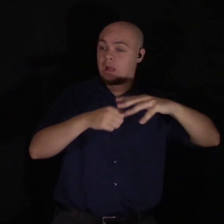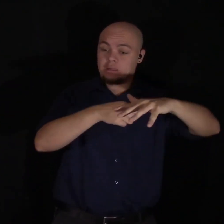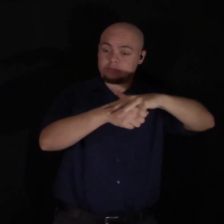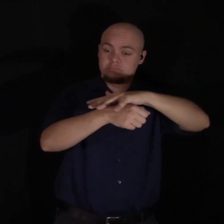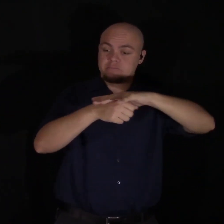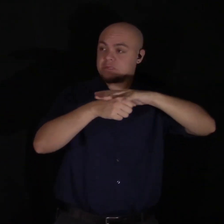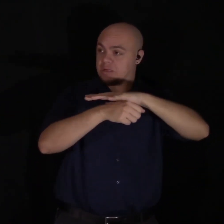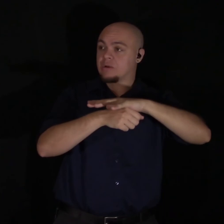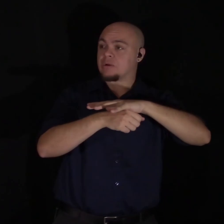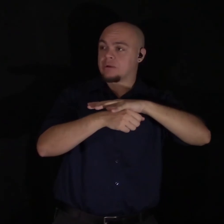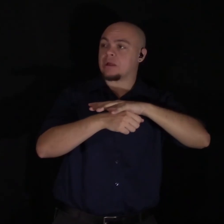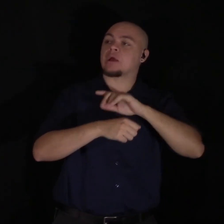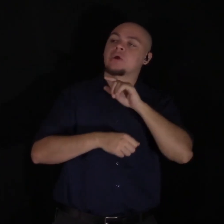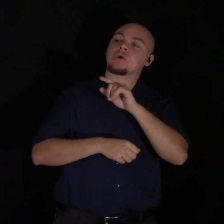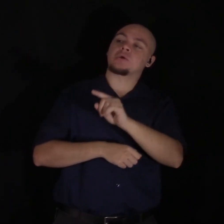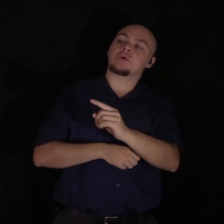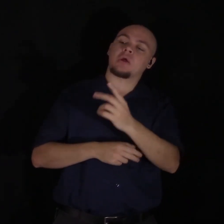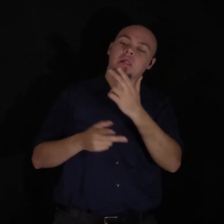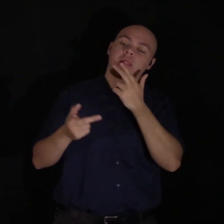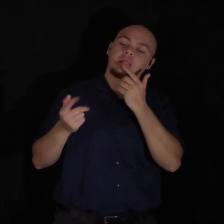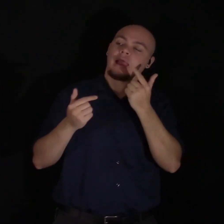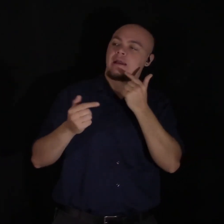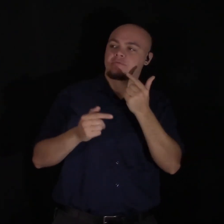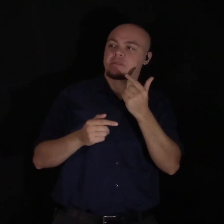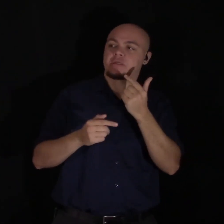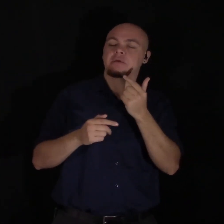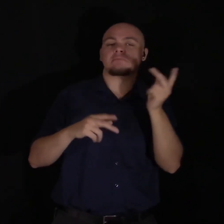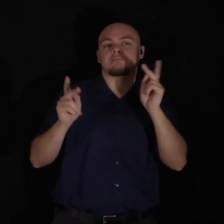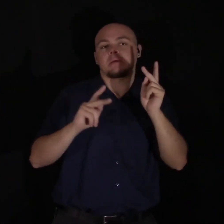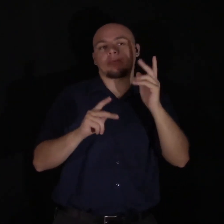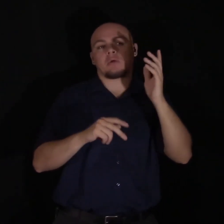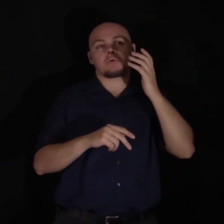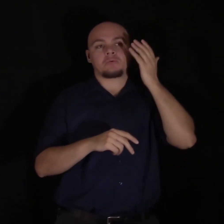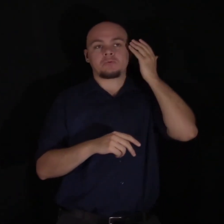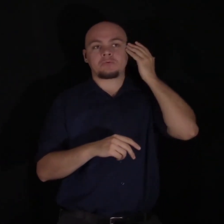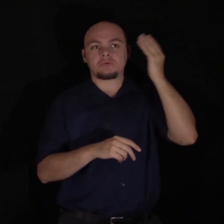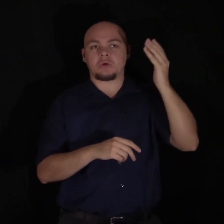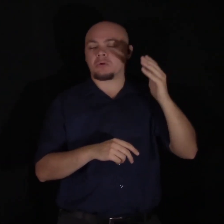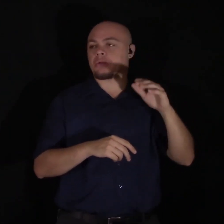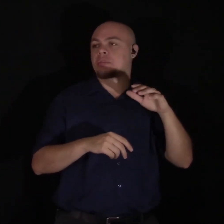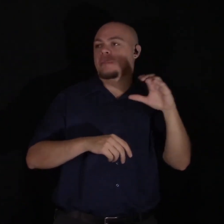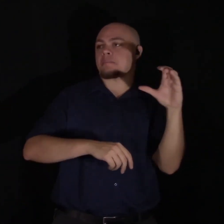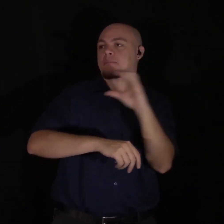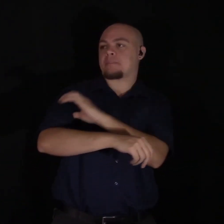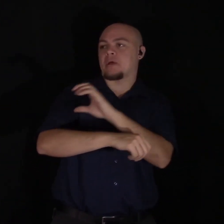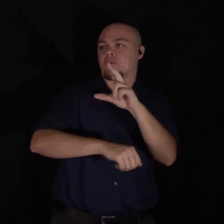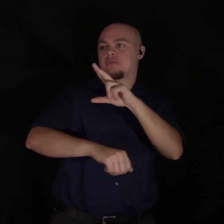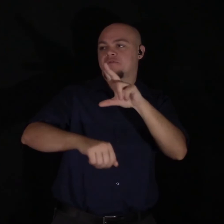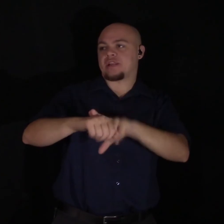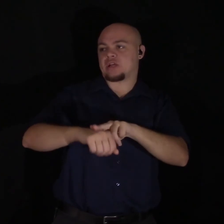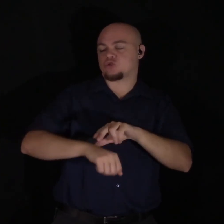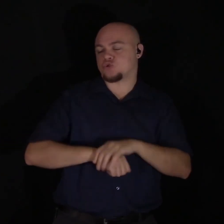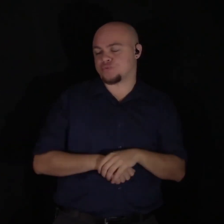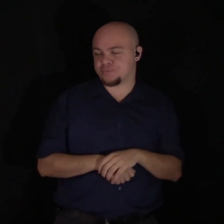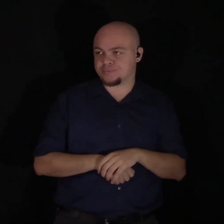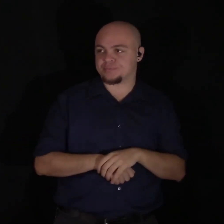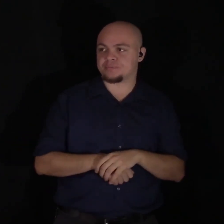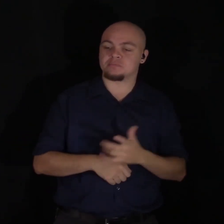would provoke the laughter of those unacquainted with the ever-varied powers of nature. Nor can I doubt but that